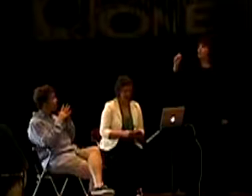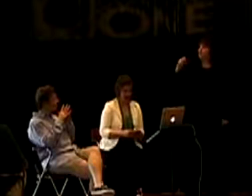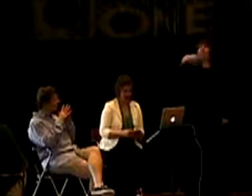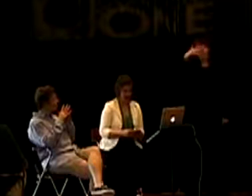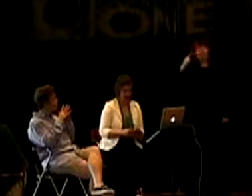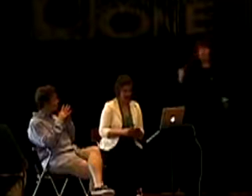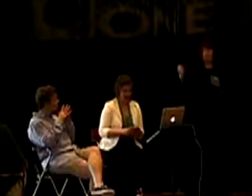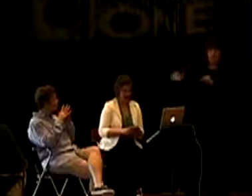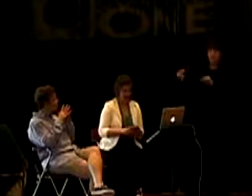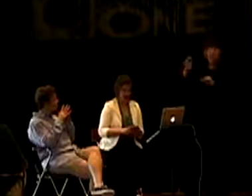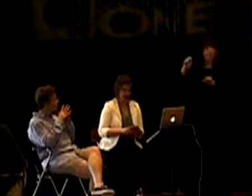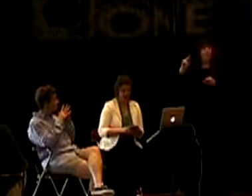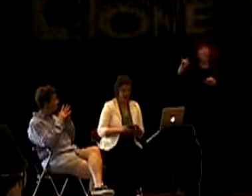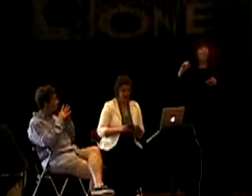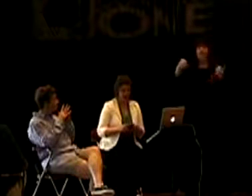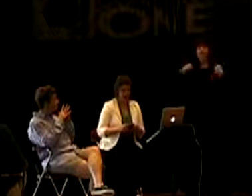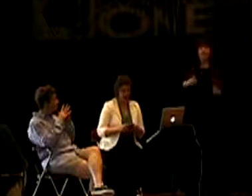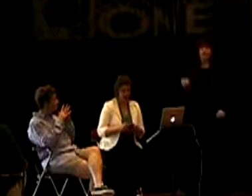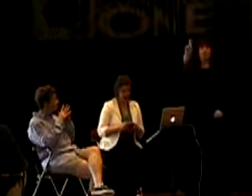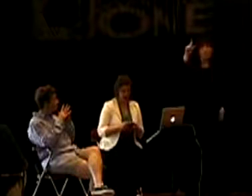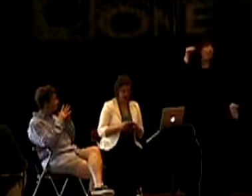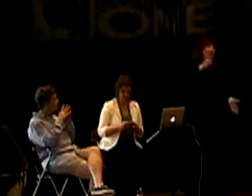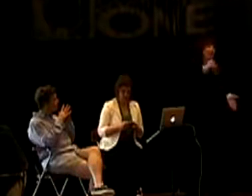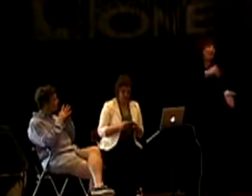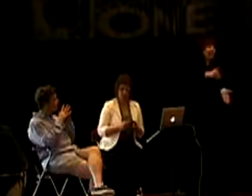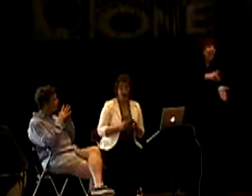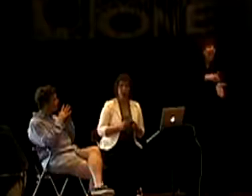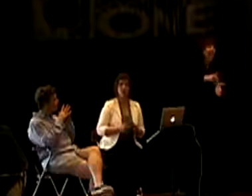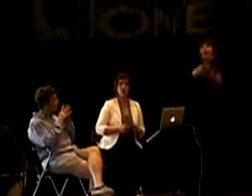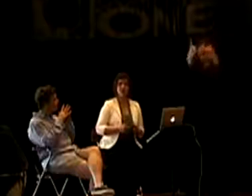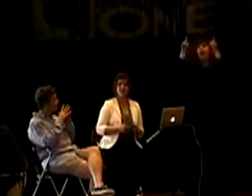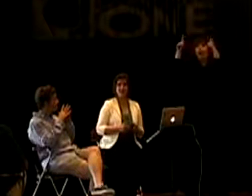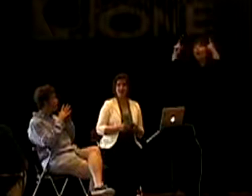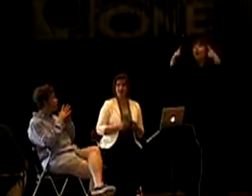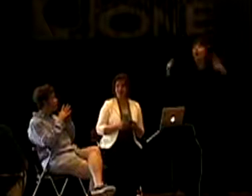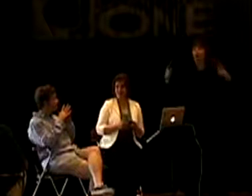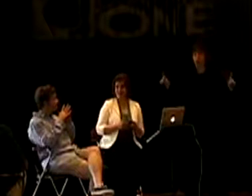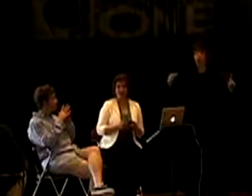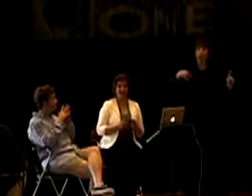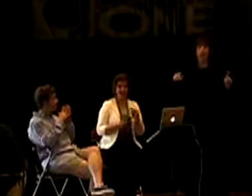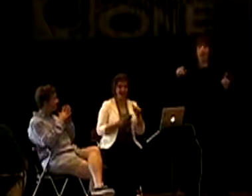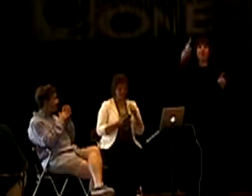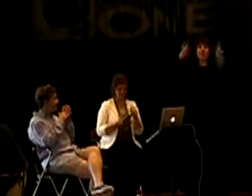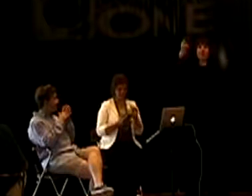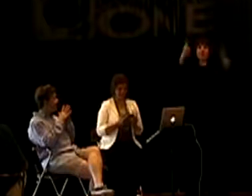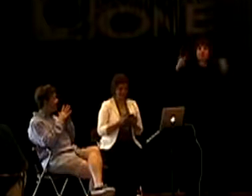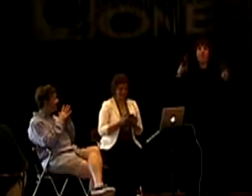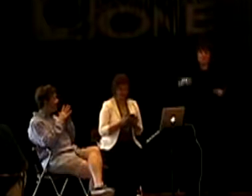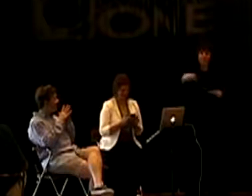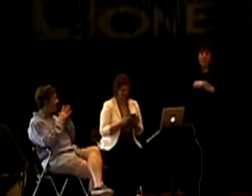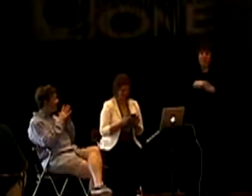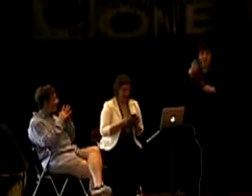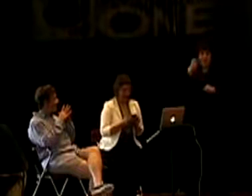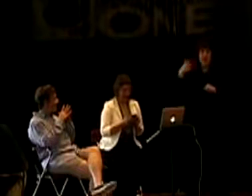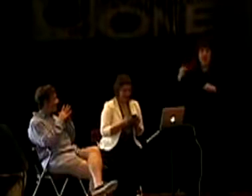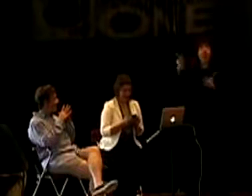Bonnie has about a million major accomplishments, I'm going to cheat for a second and read.